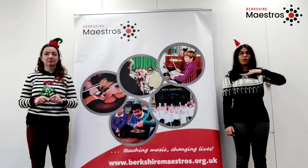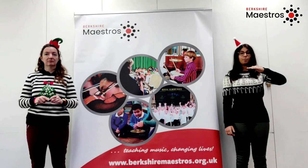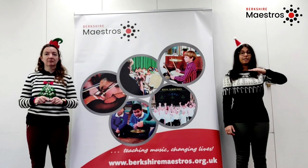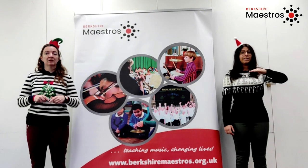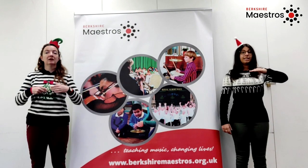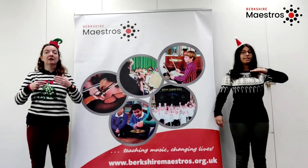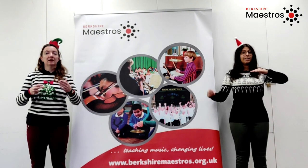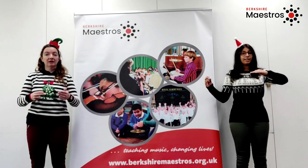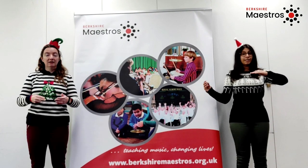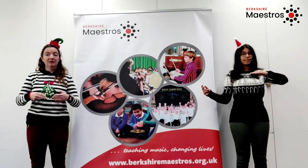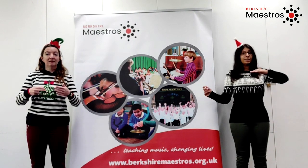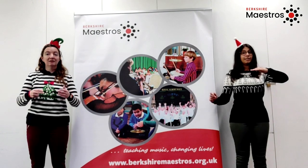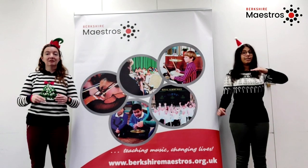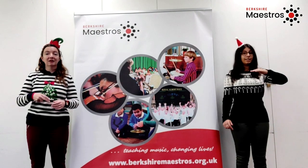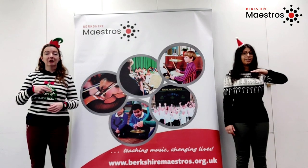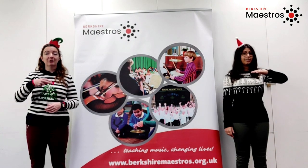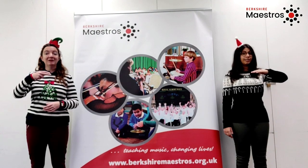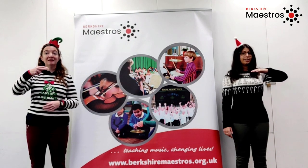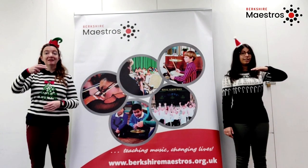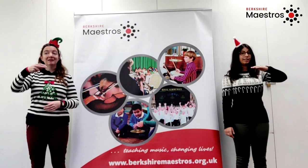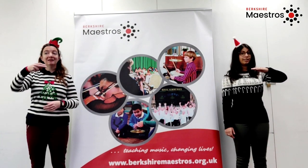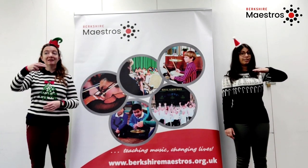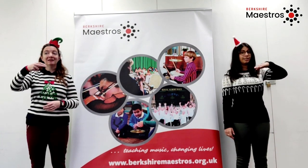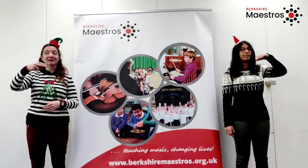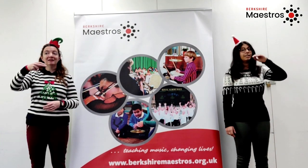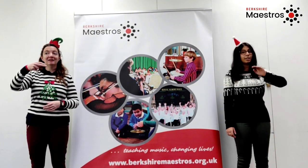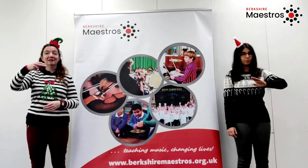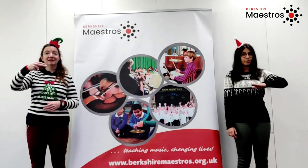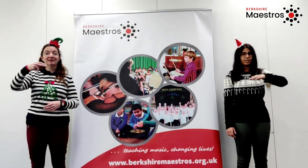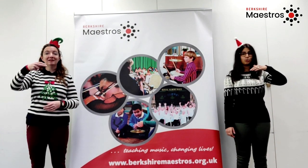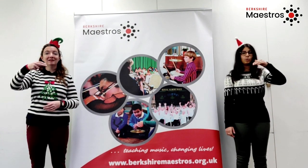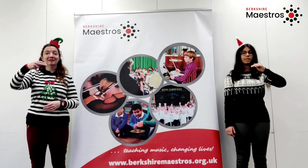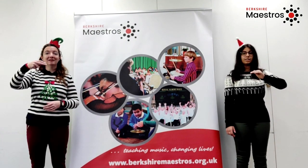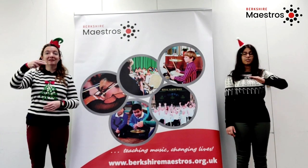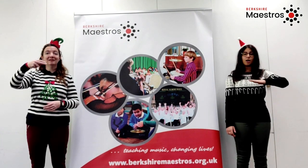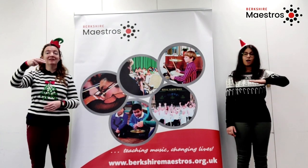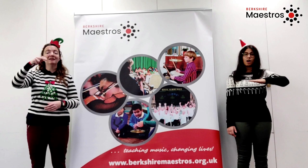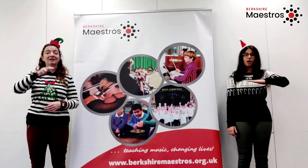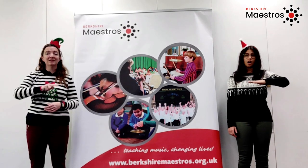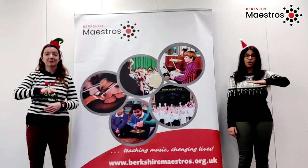In the bleak midwinter,